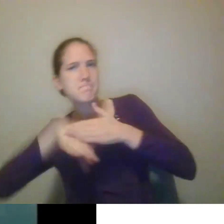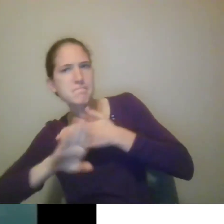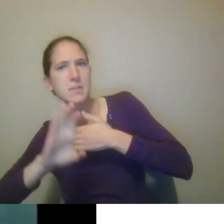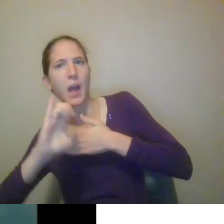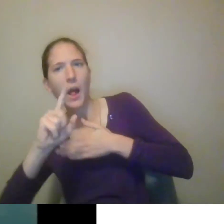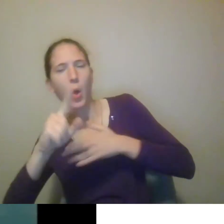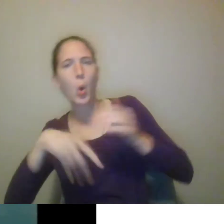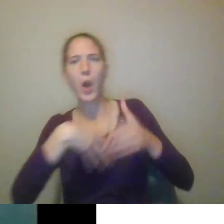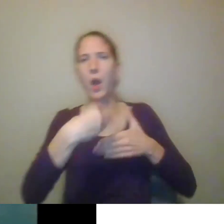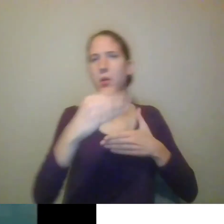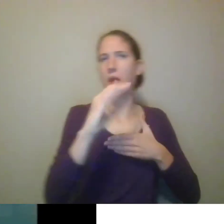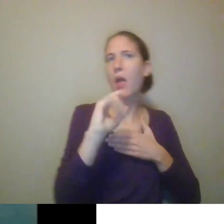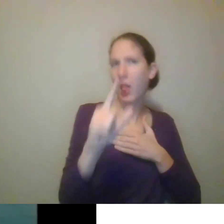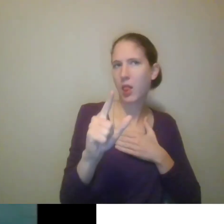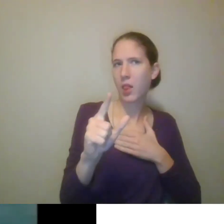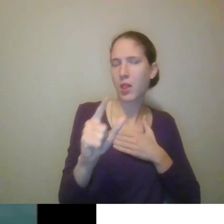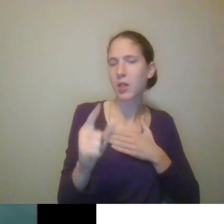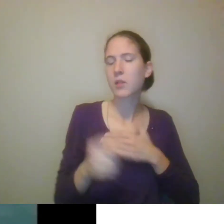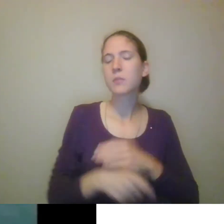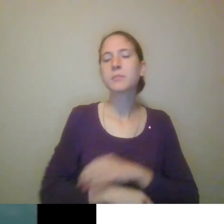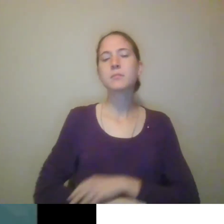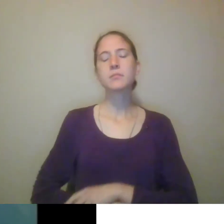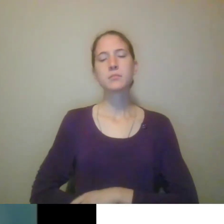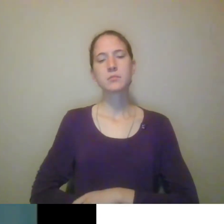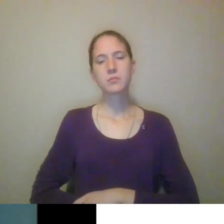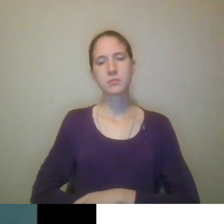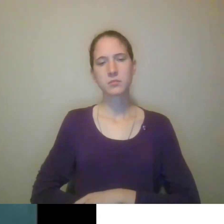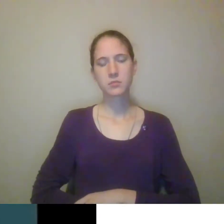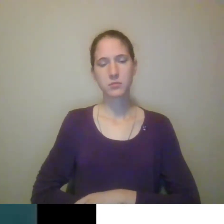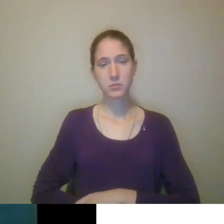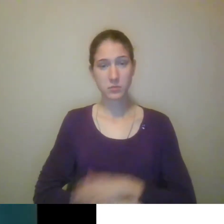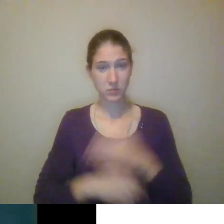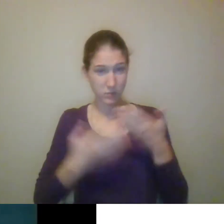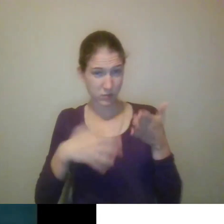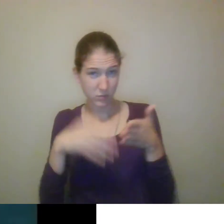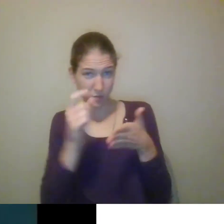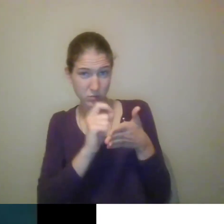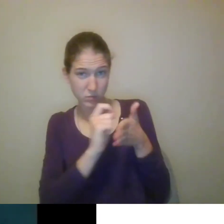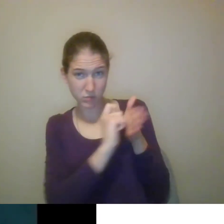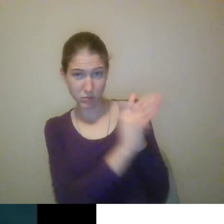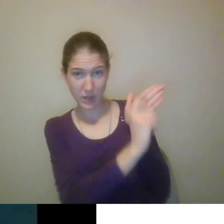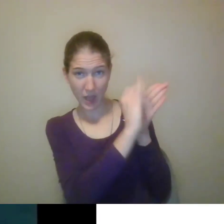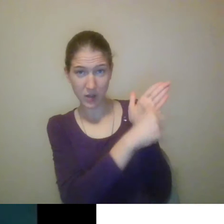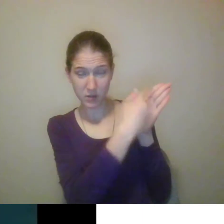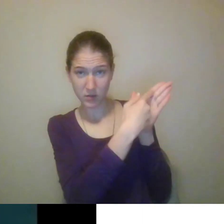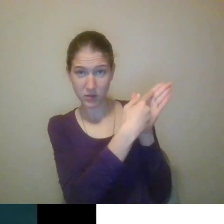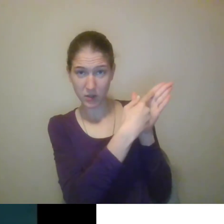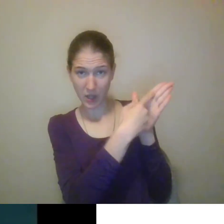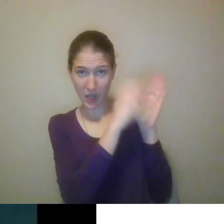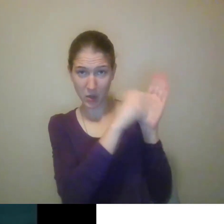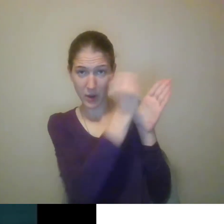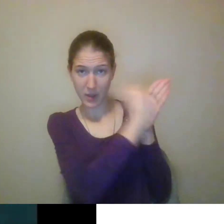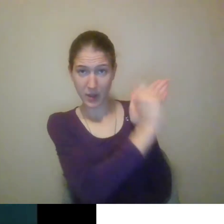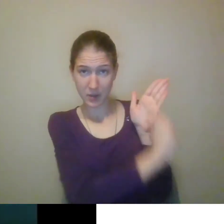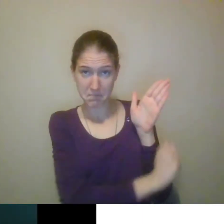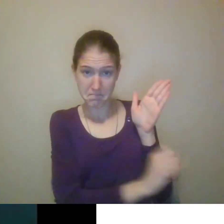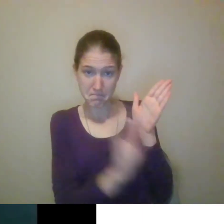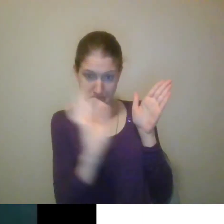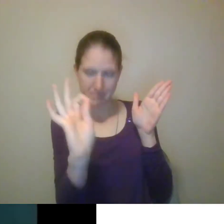of a cell. All right? And so, has everybody got this information so I can erase this? Anybody doesn't?